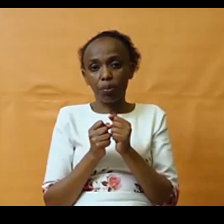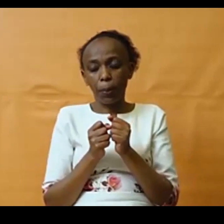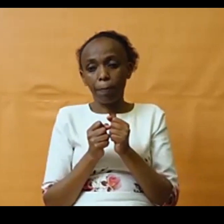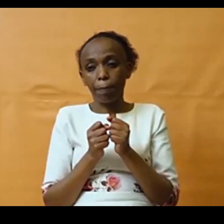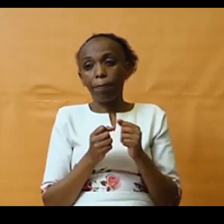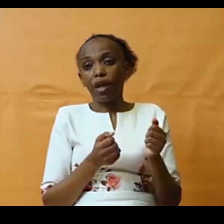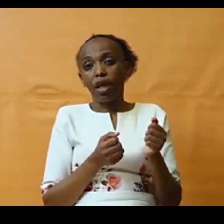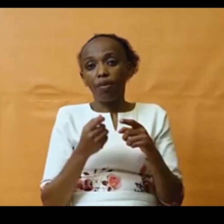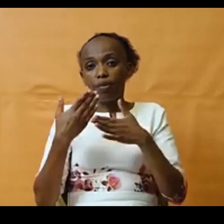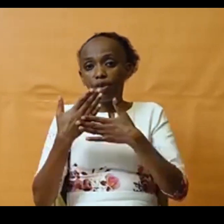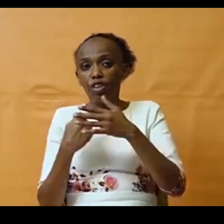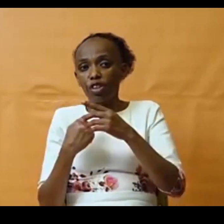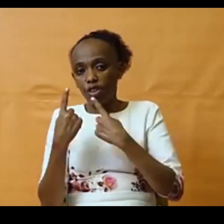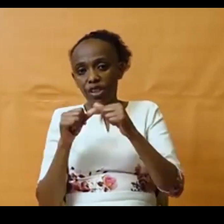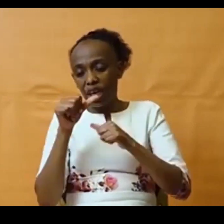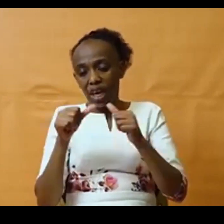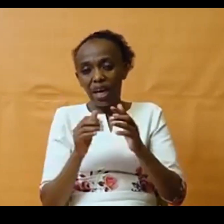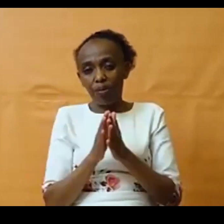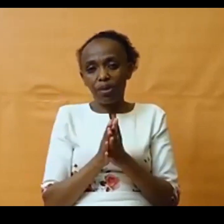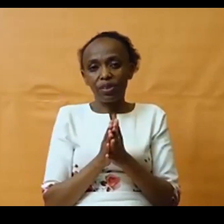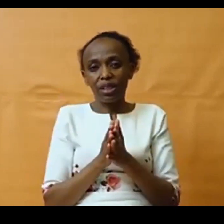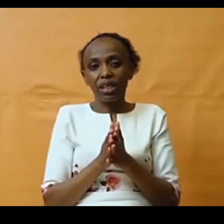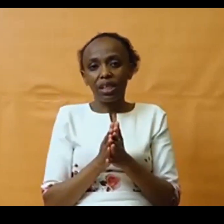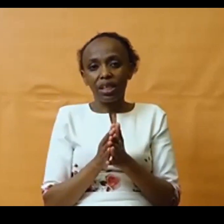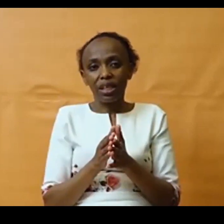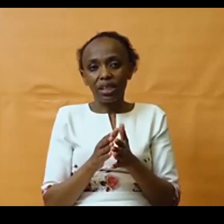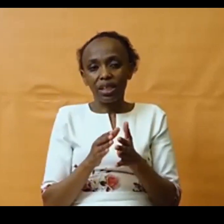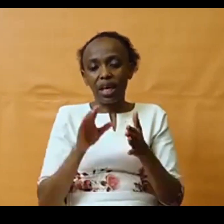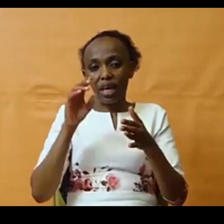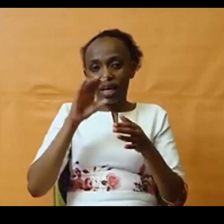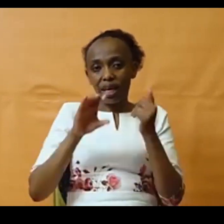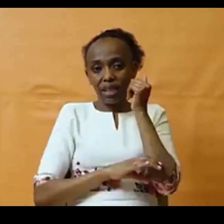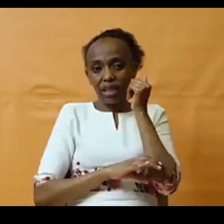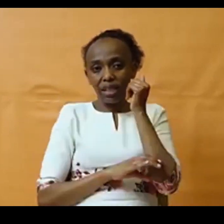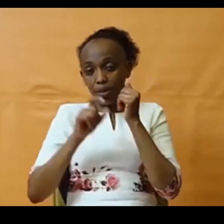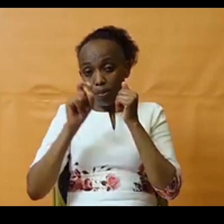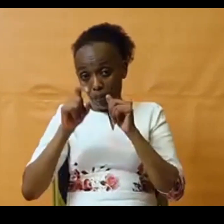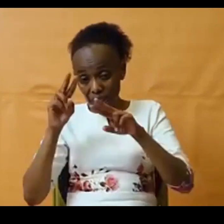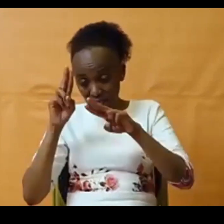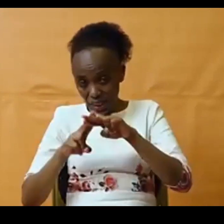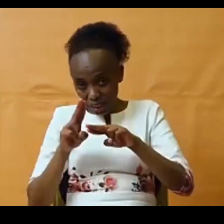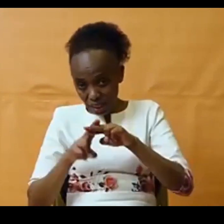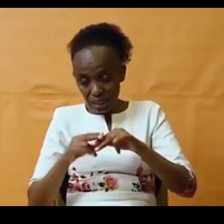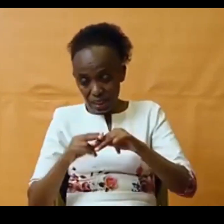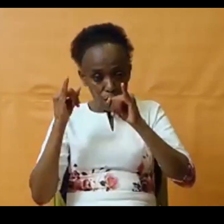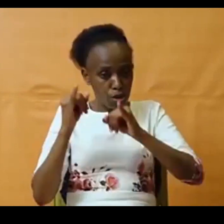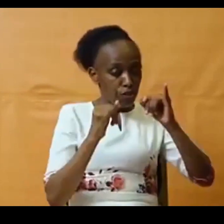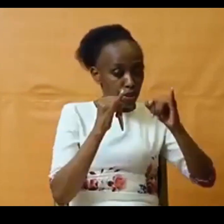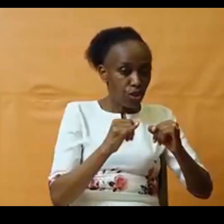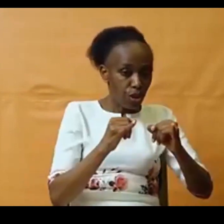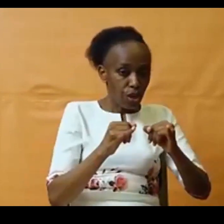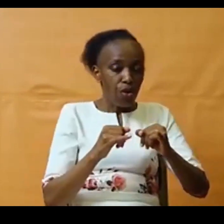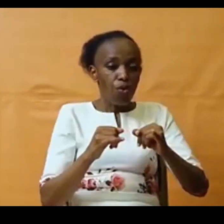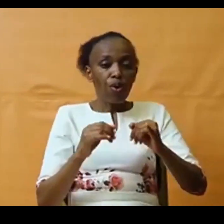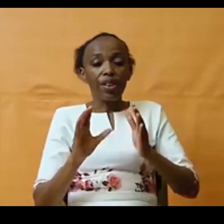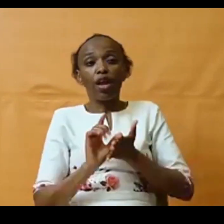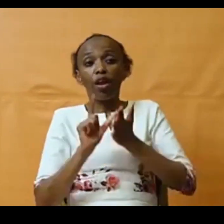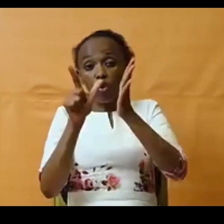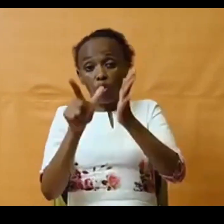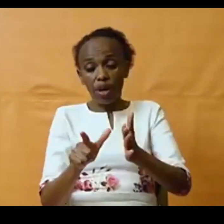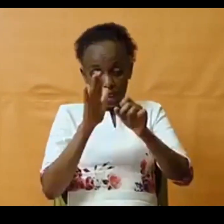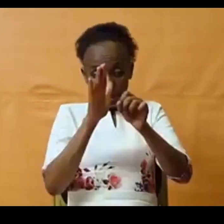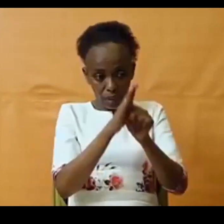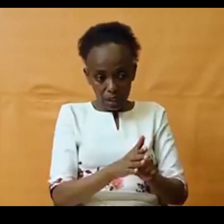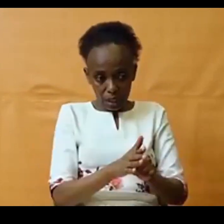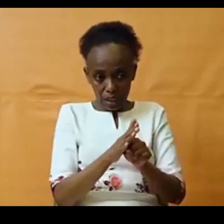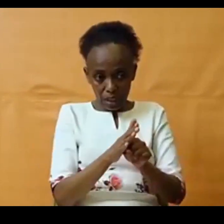earlier, is the idea that countries must sit individually with all their creditors, putting pressure on them. This kind of debt